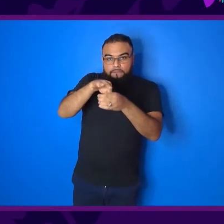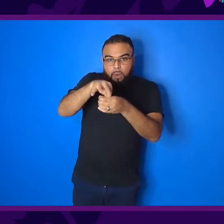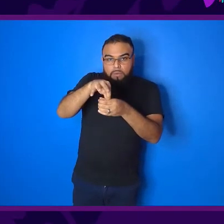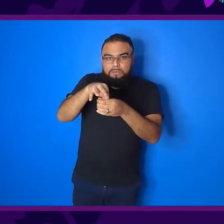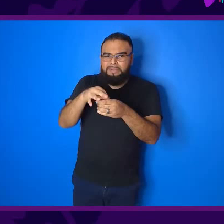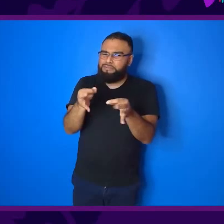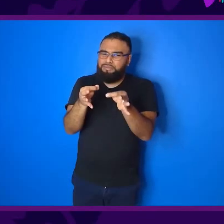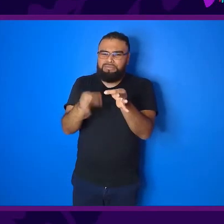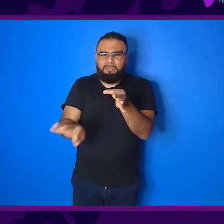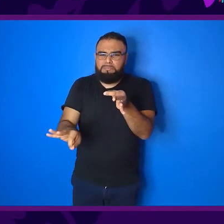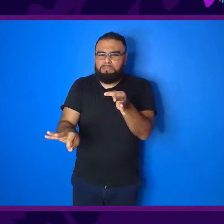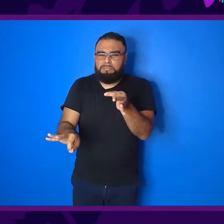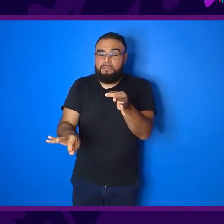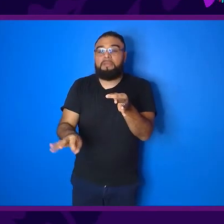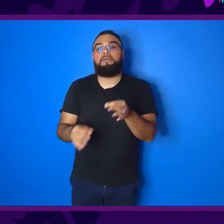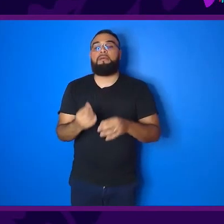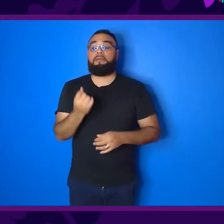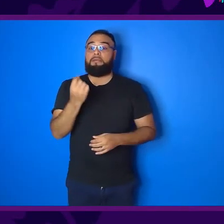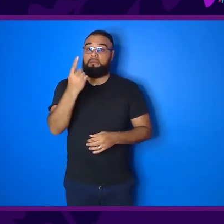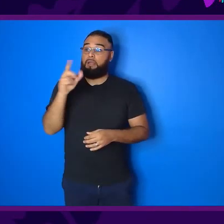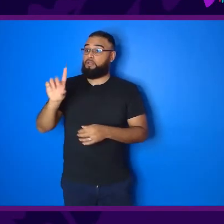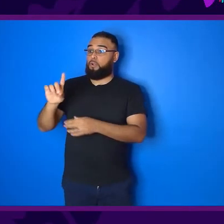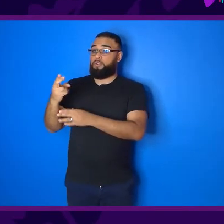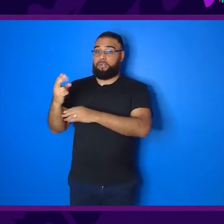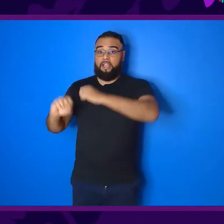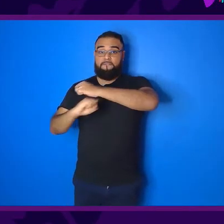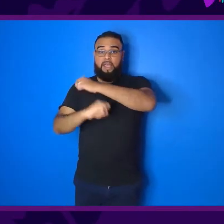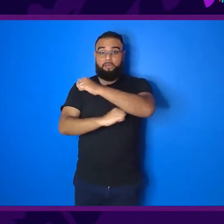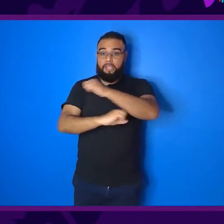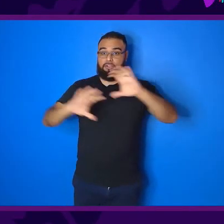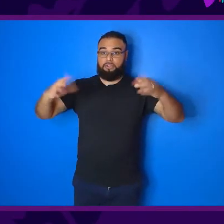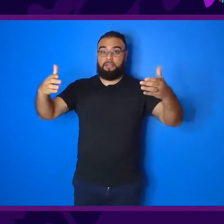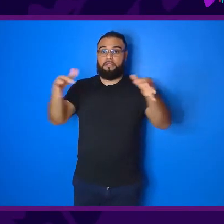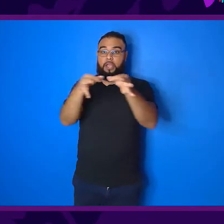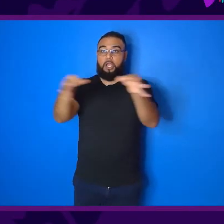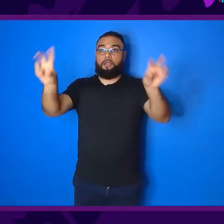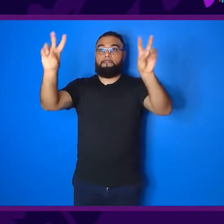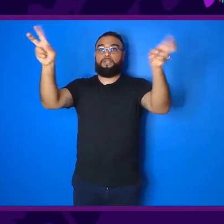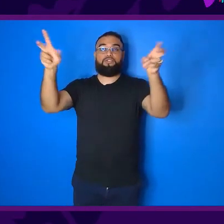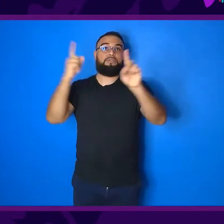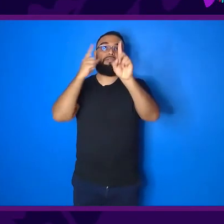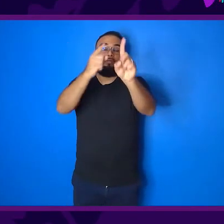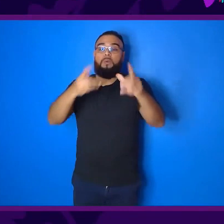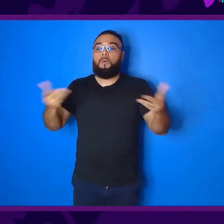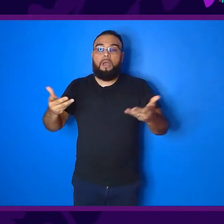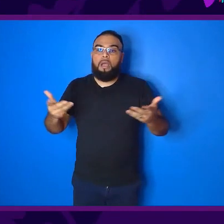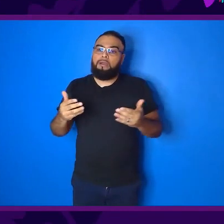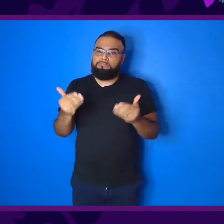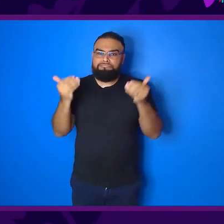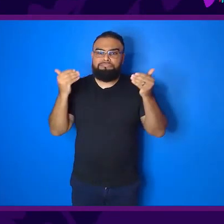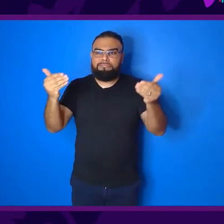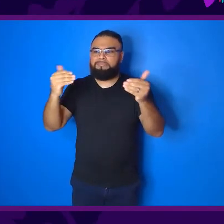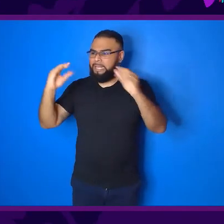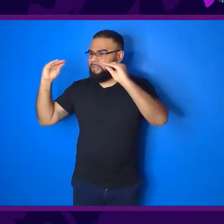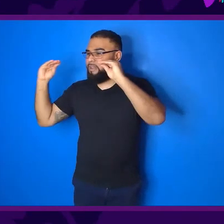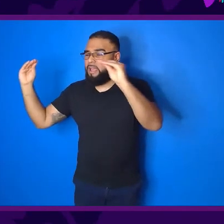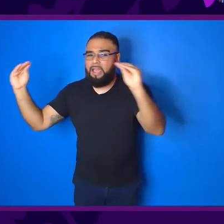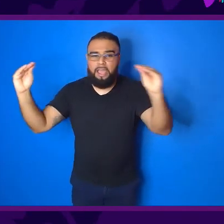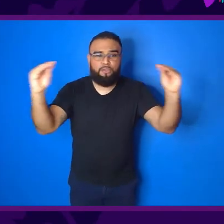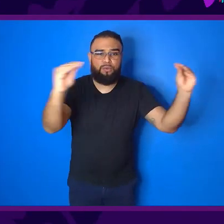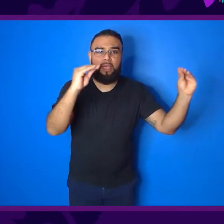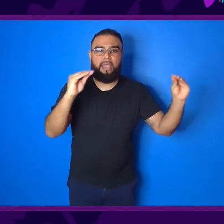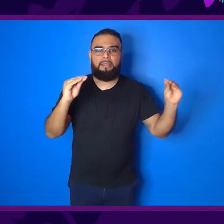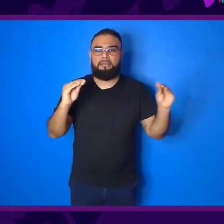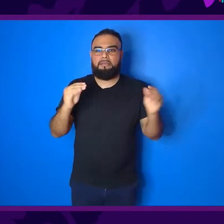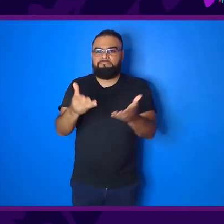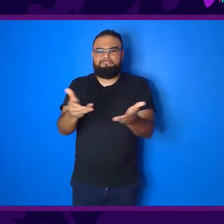the mission about the Dolores Huerta Foundation is that you go and educate people about basic information that sometimes is overlooked, especially in